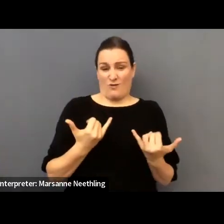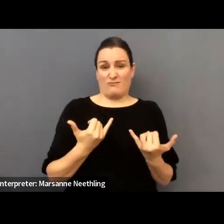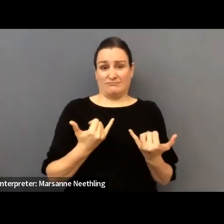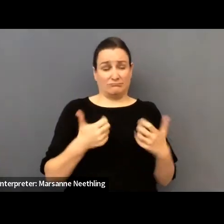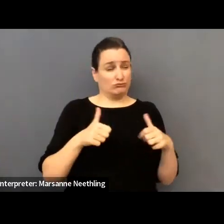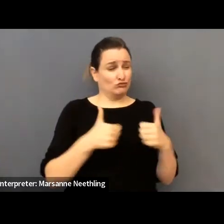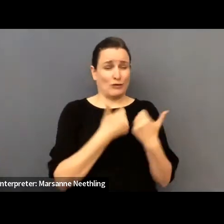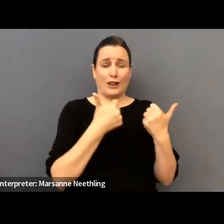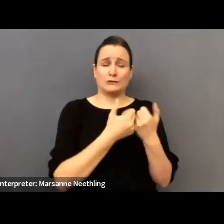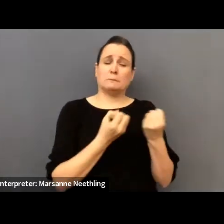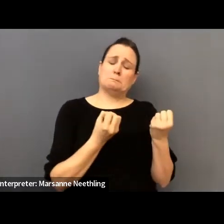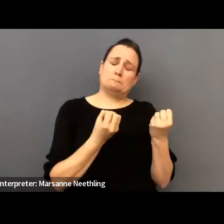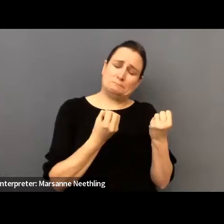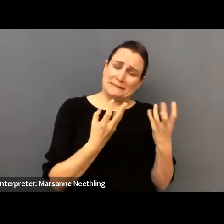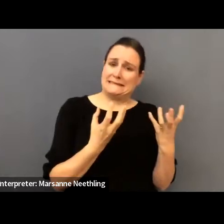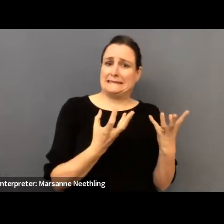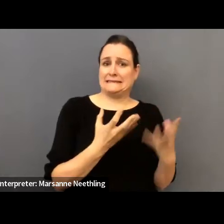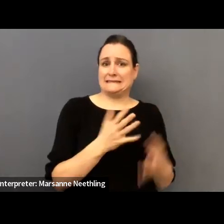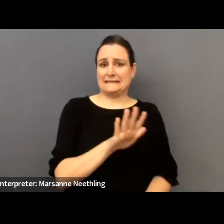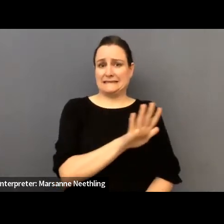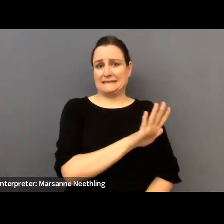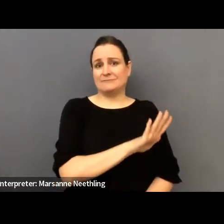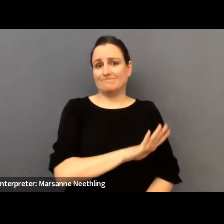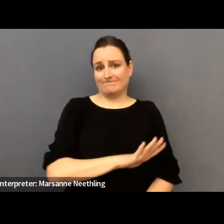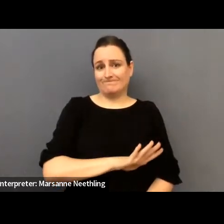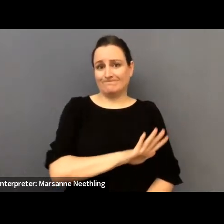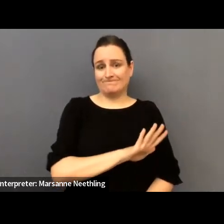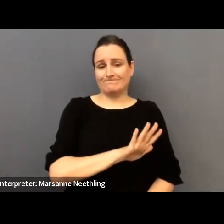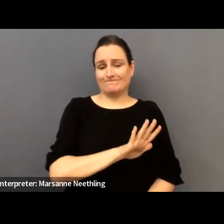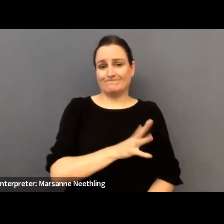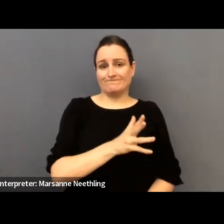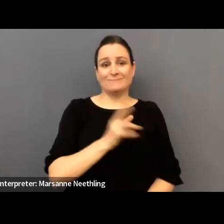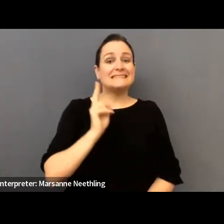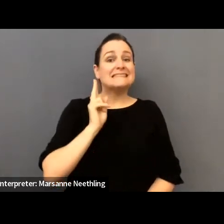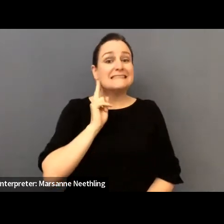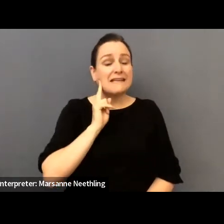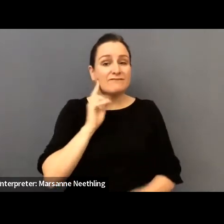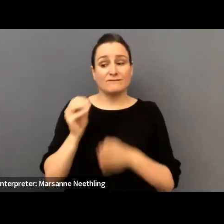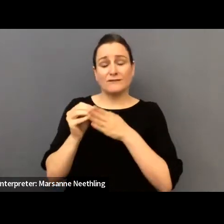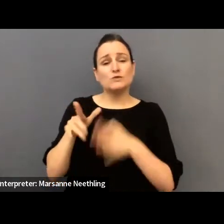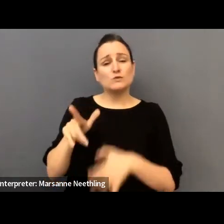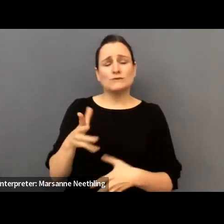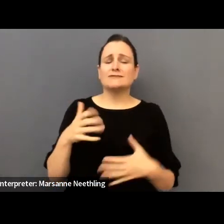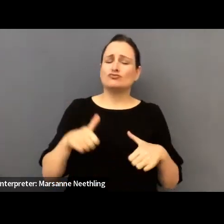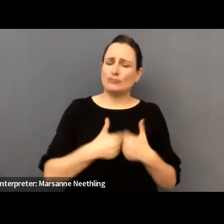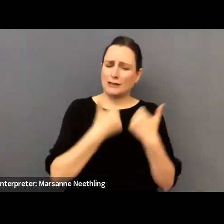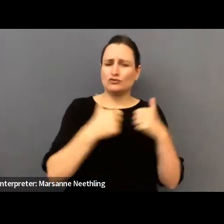when it comes to the issue of deaf students, or learners rather.